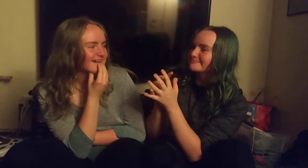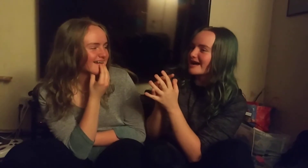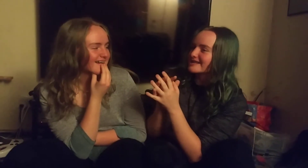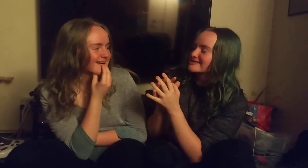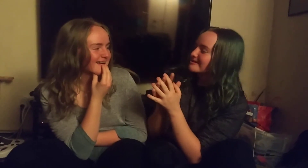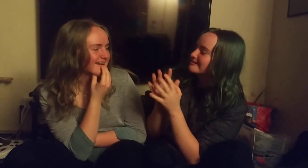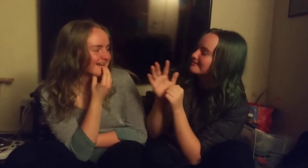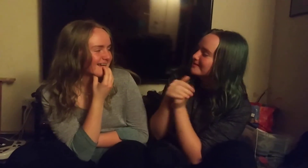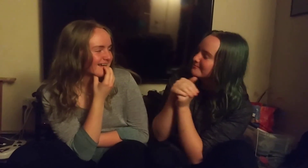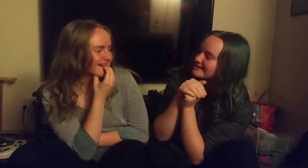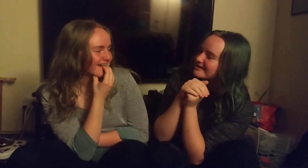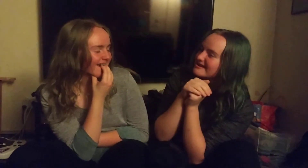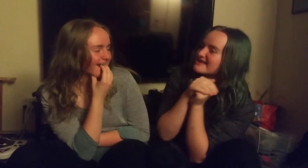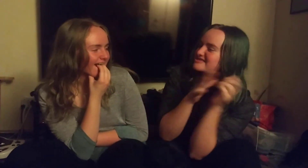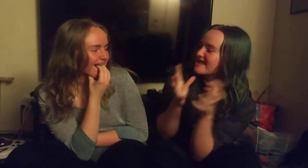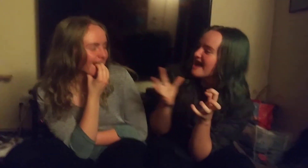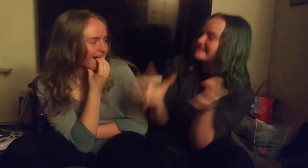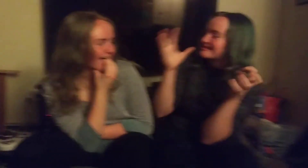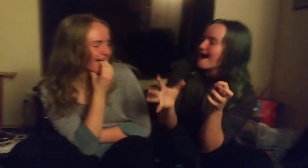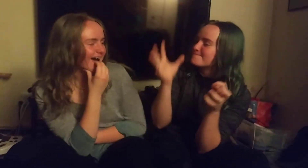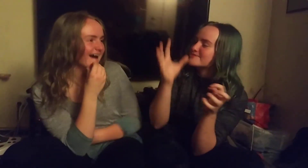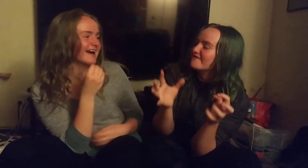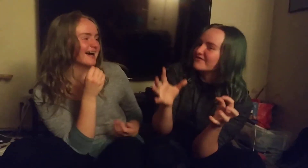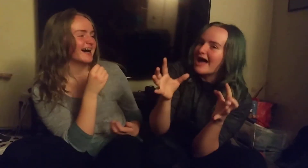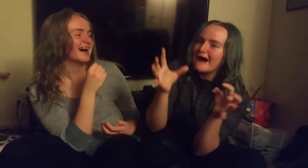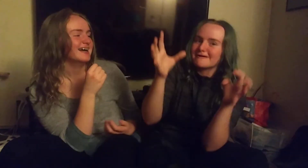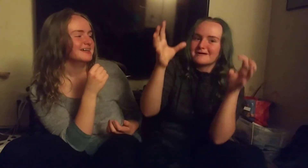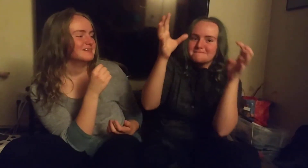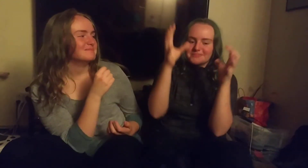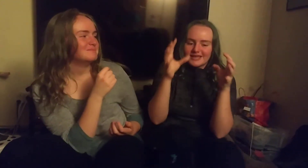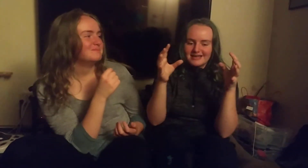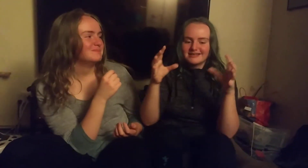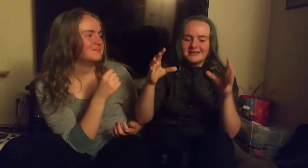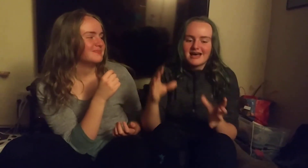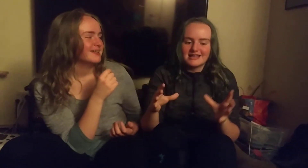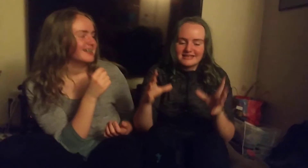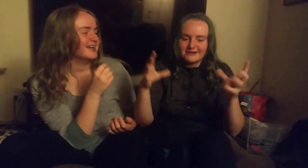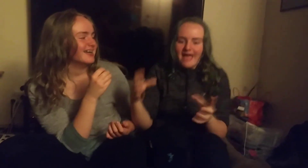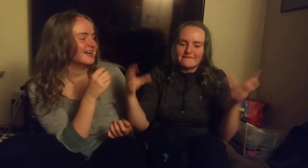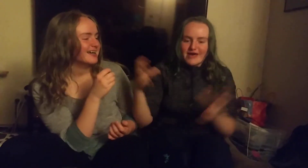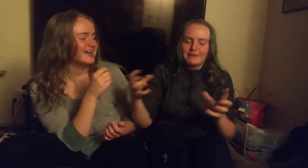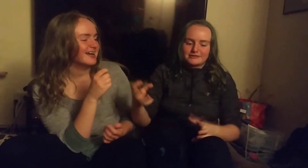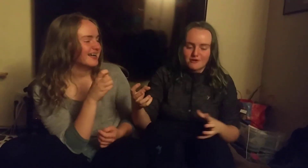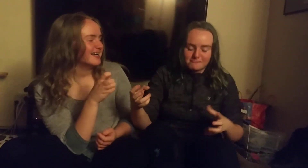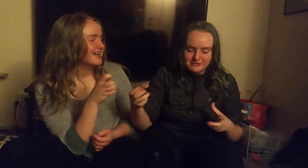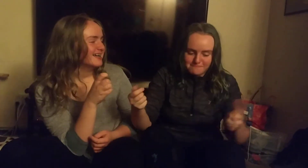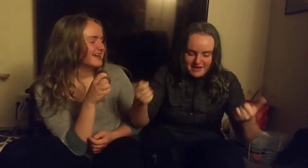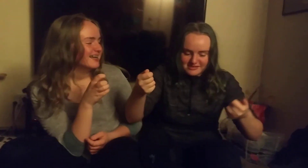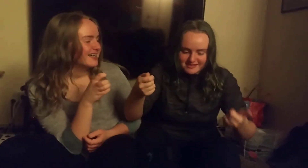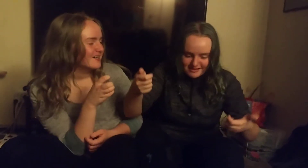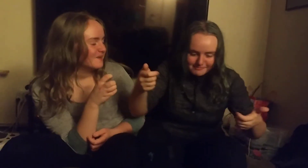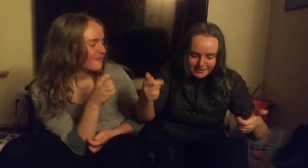So you know what we need? 6 cups of flour! I don't have that much room space, so I'm like,